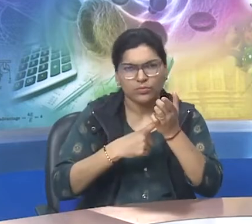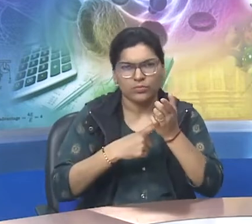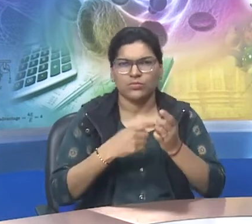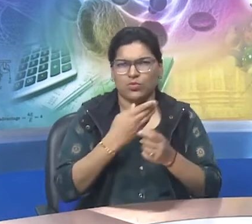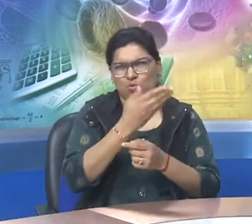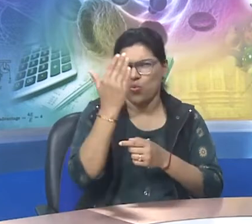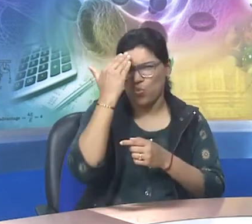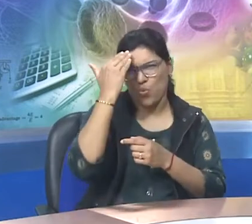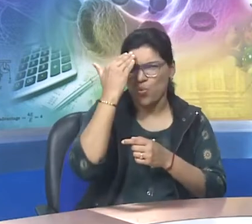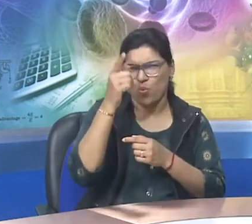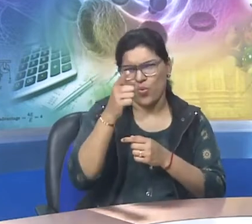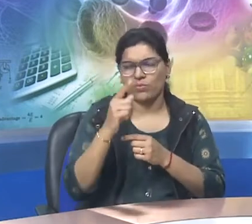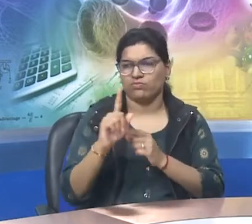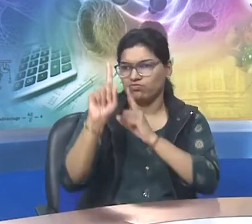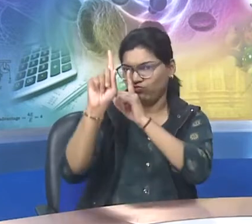This word, peer.